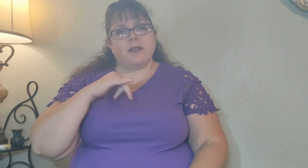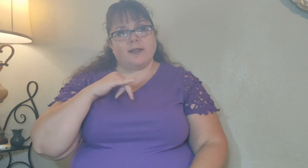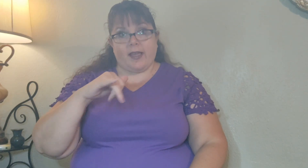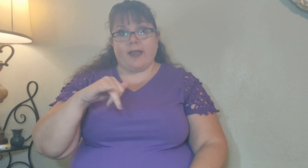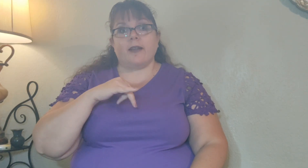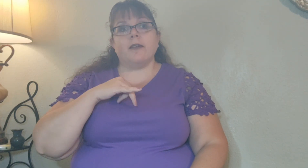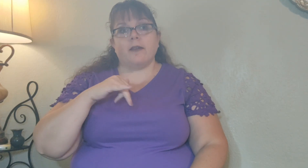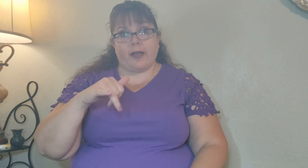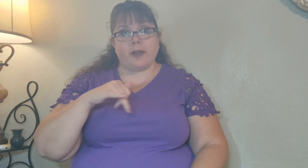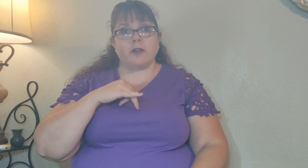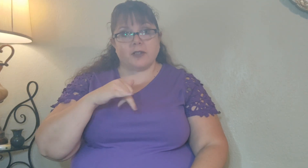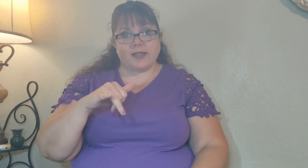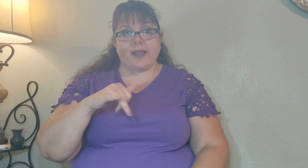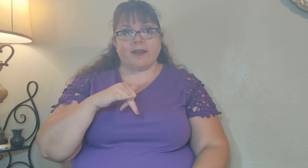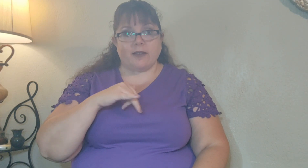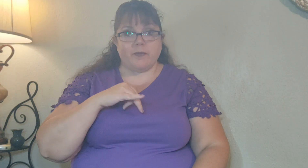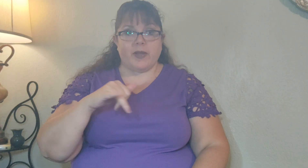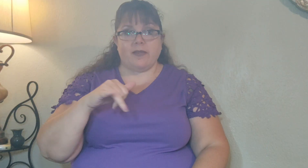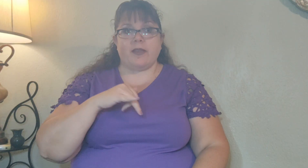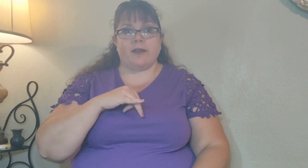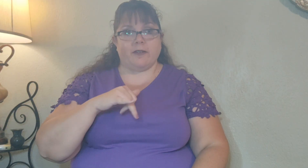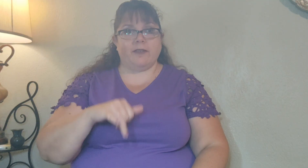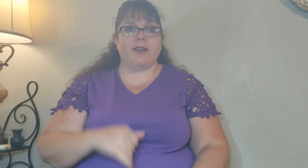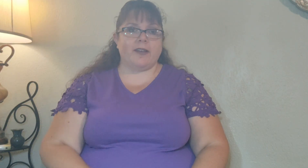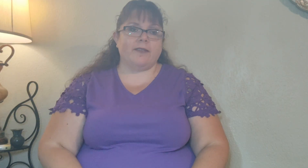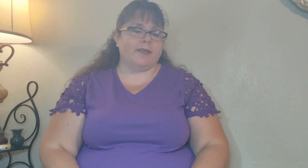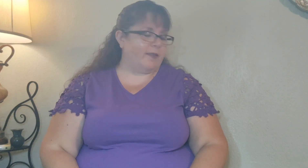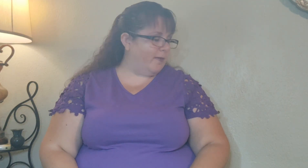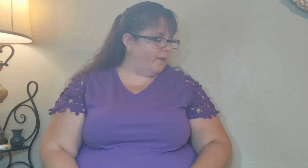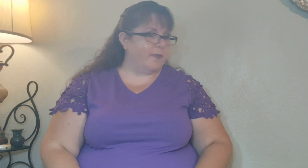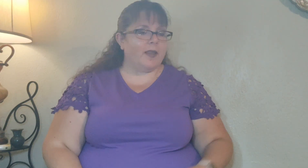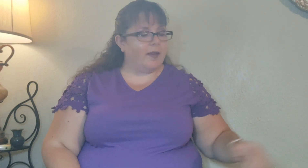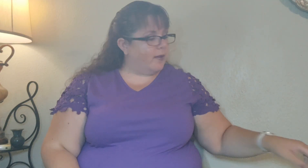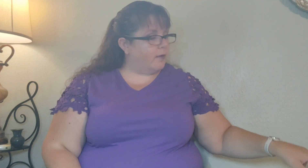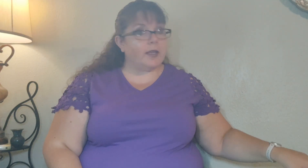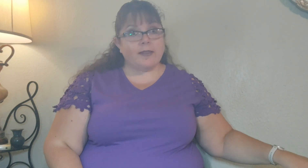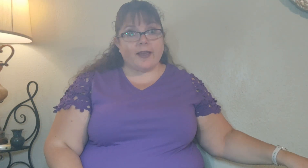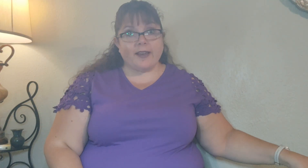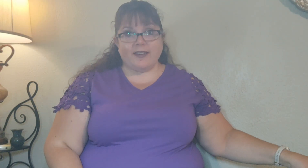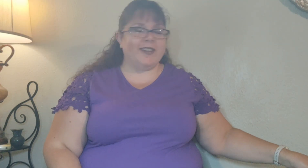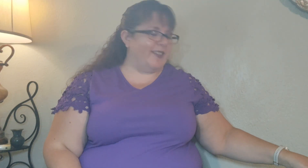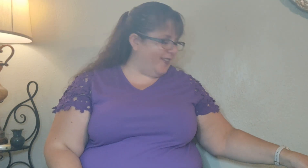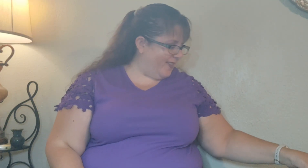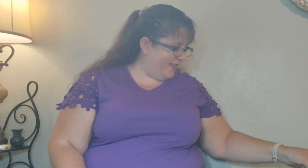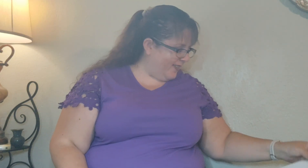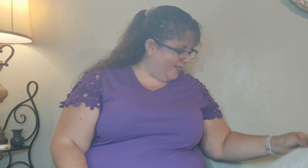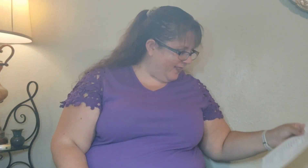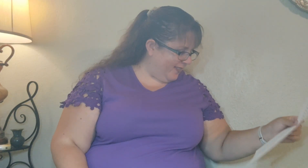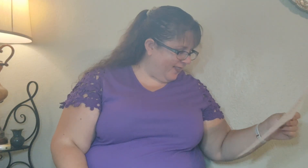It's like, I understand, been there, I've done that.